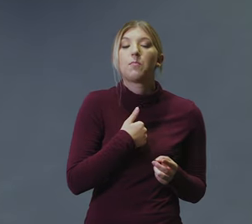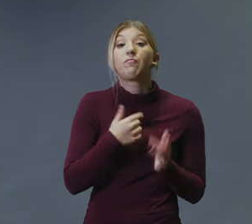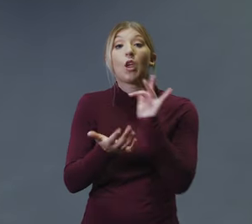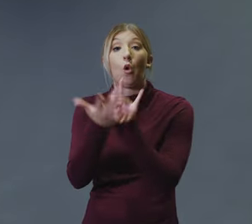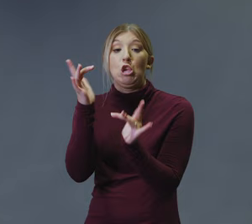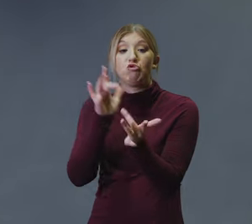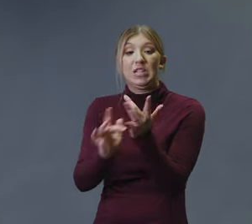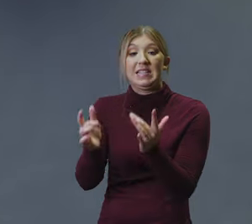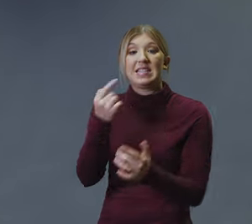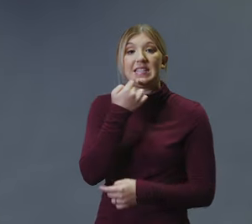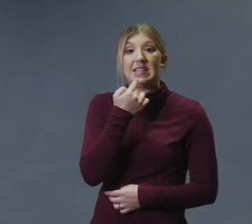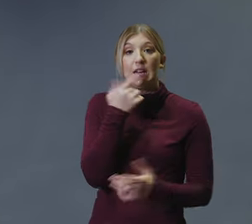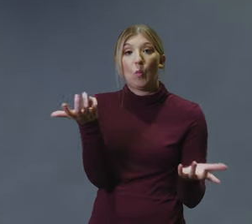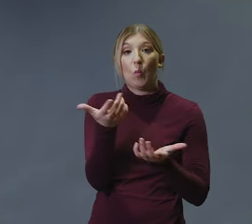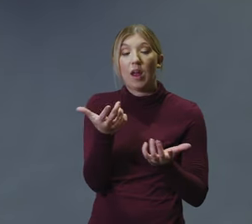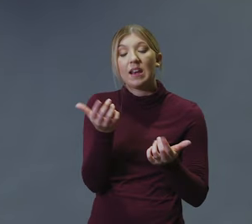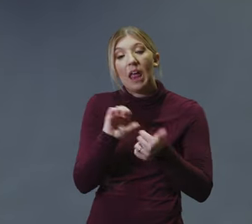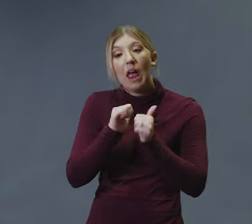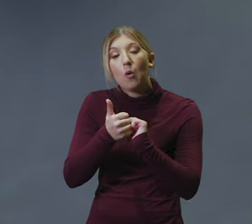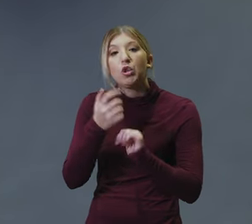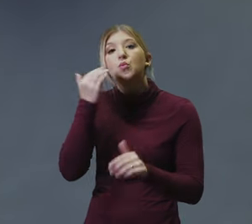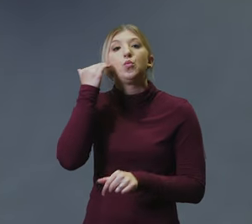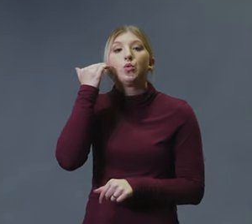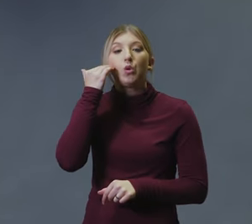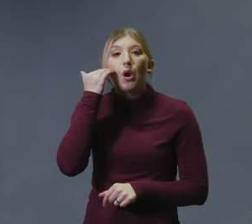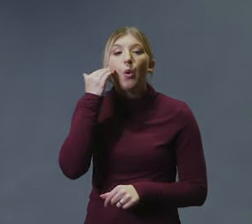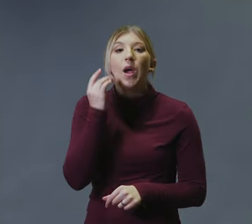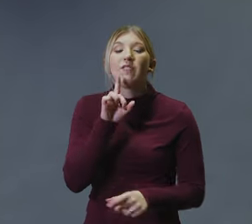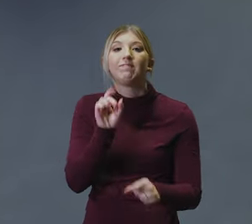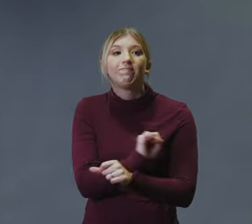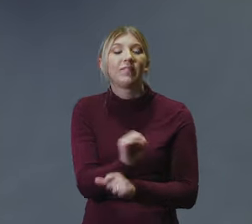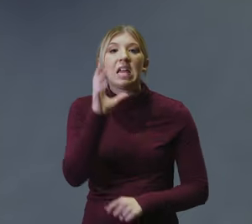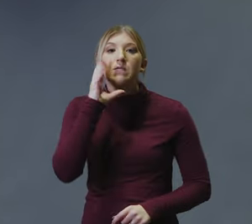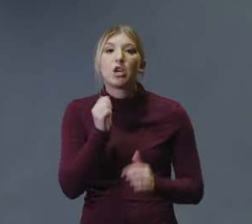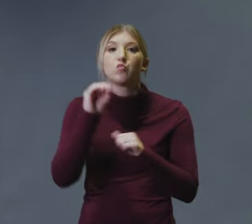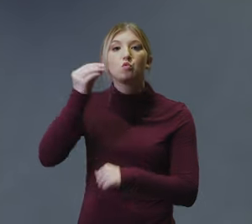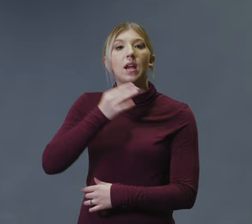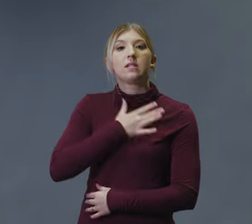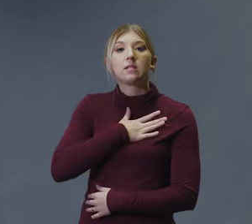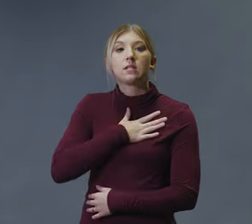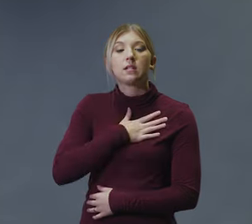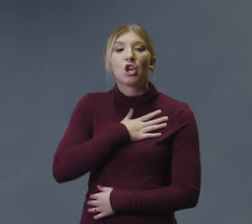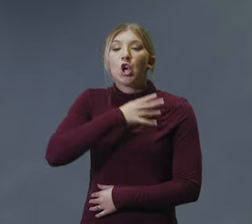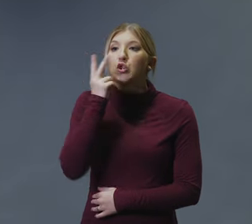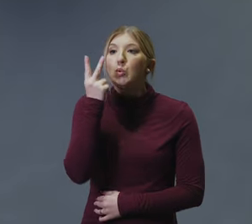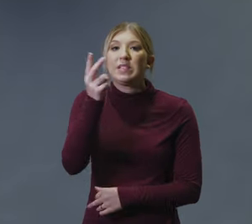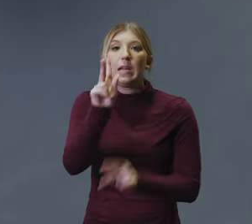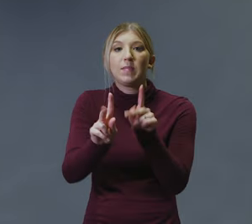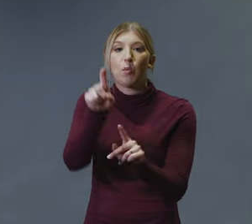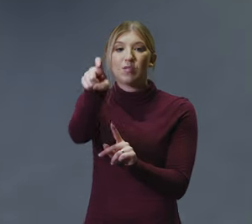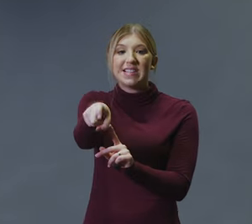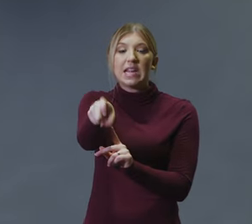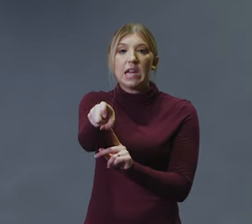is saying here is that the way you can tell that you have a real experience with grace is that you see people in